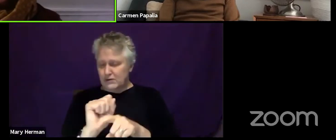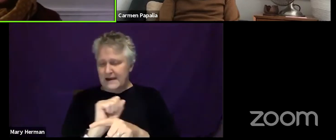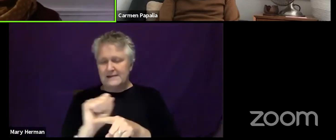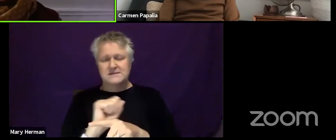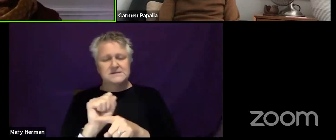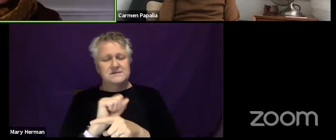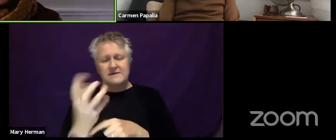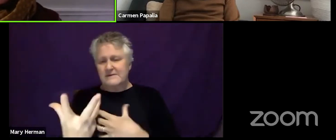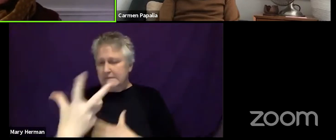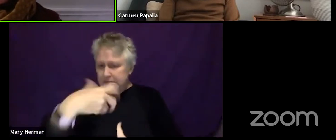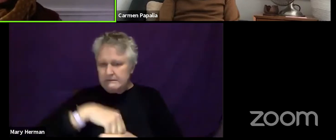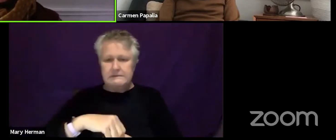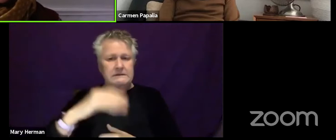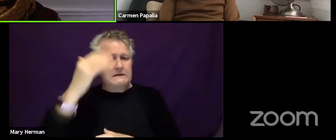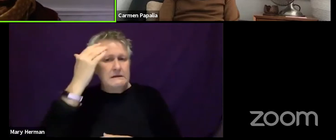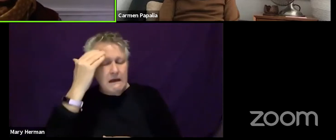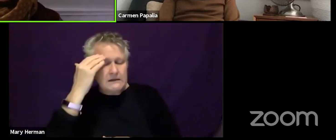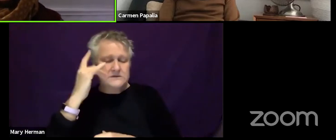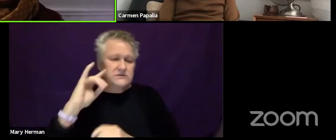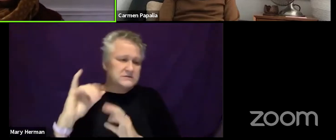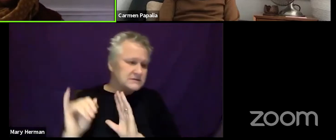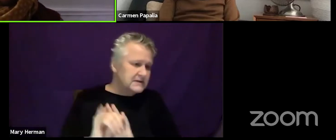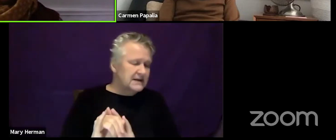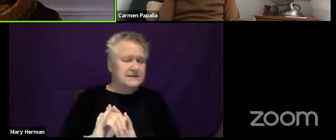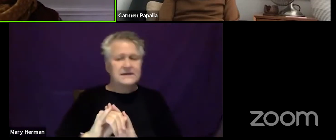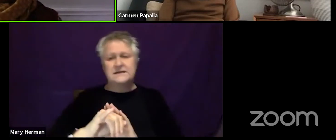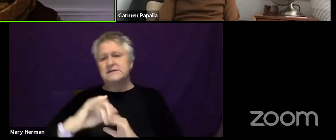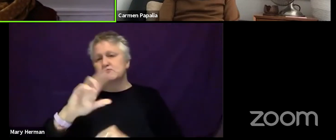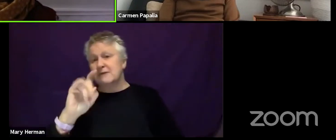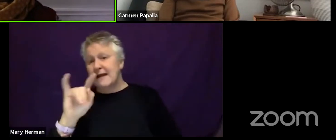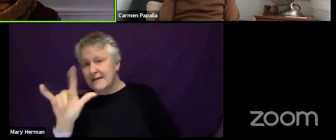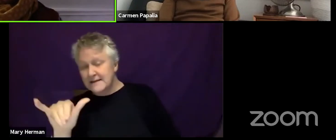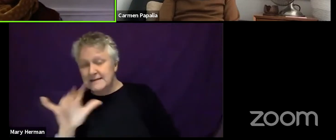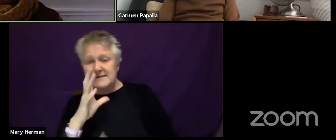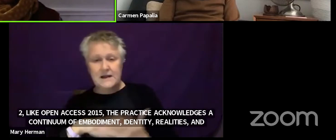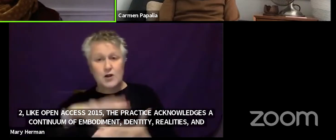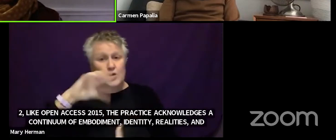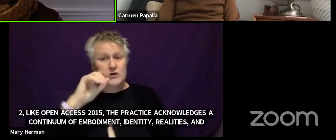embodiments, identities, realities, and learning styles.